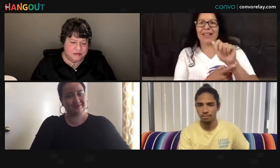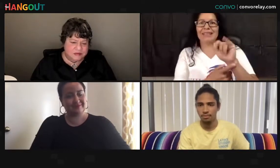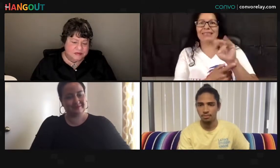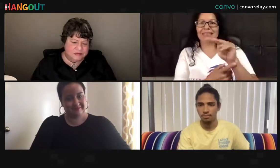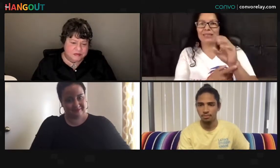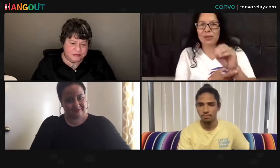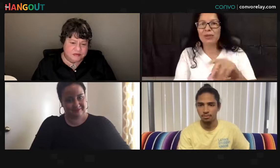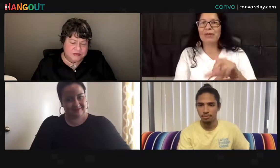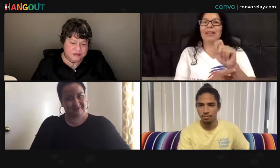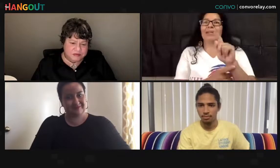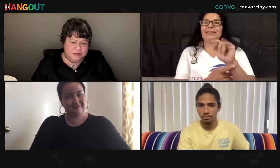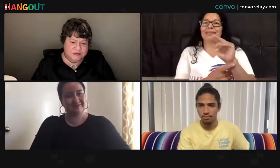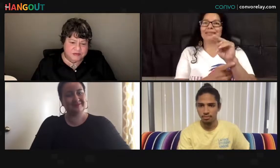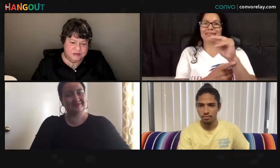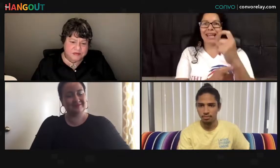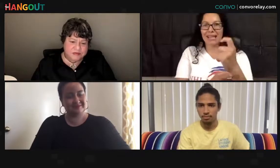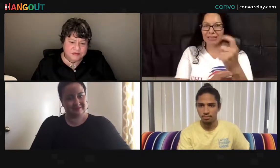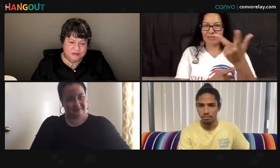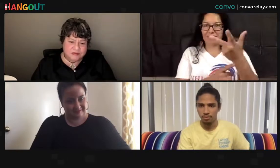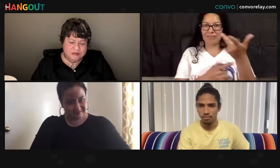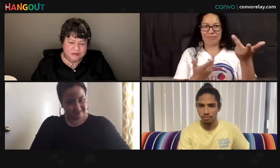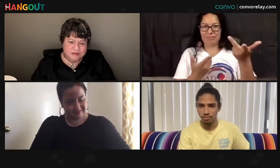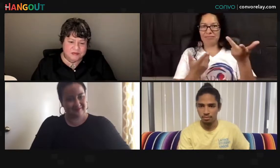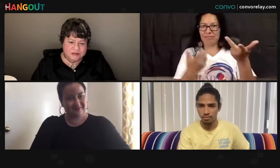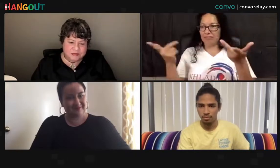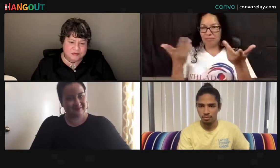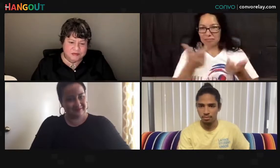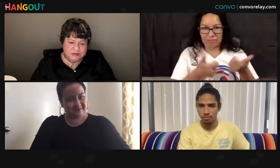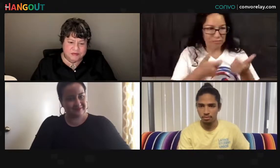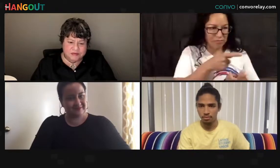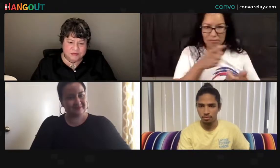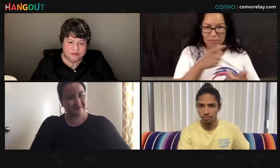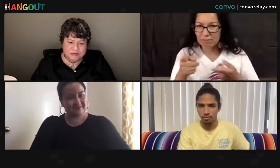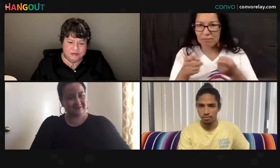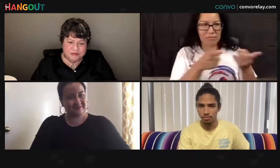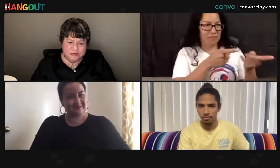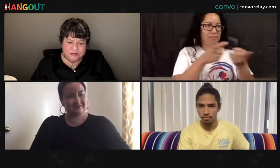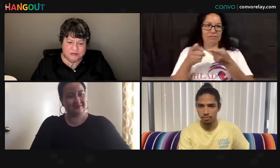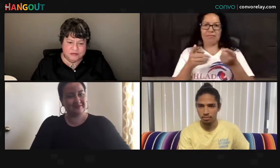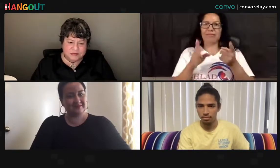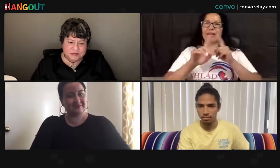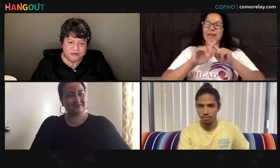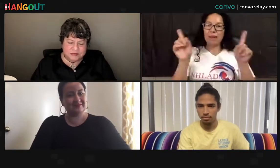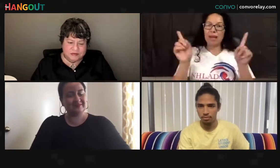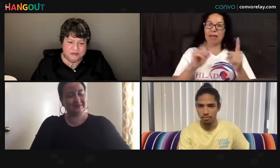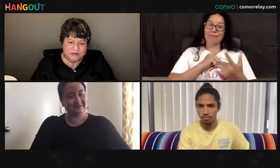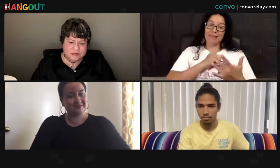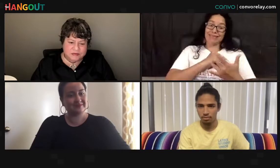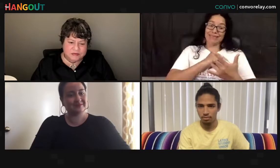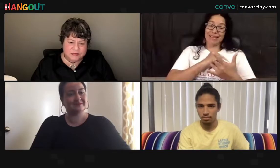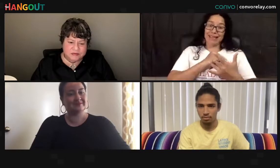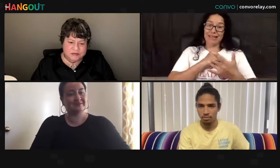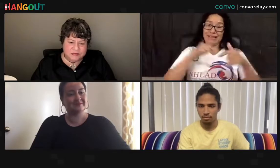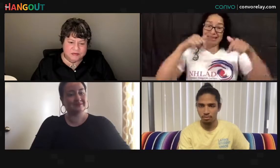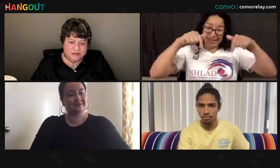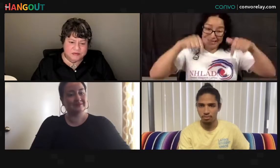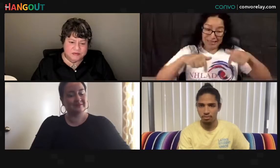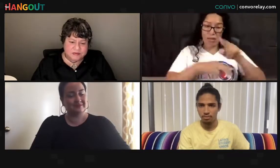as the Hispanics, Latino, Latinx, Latinas, and the signs that we use. But